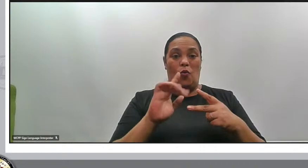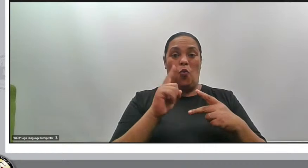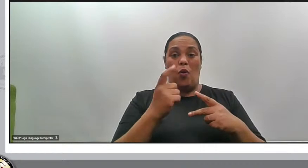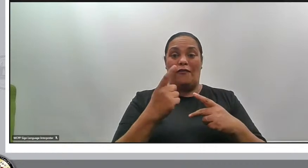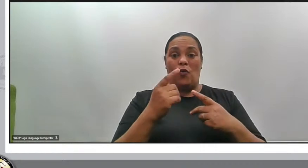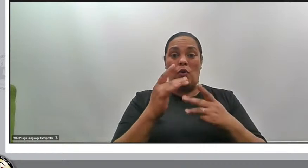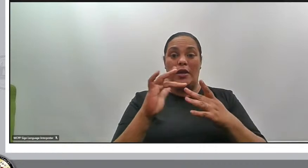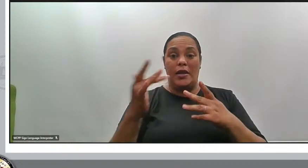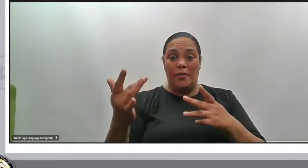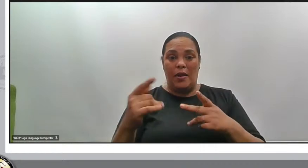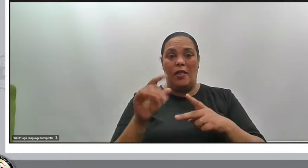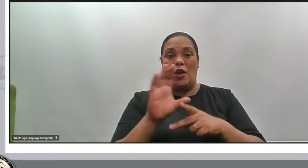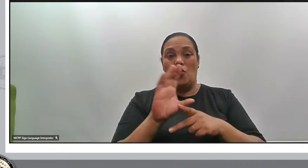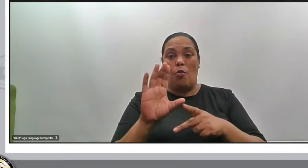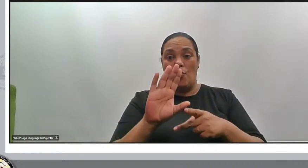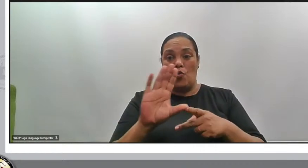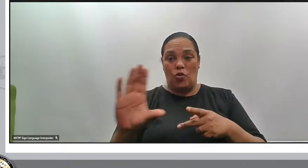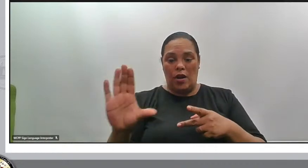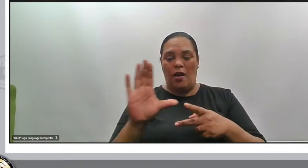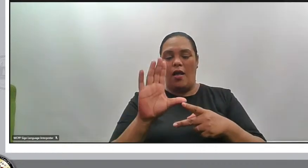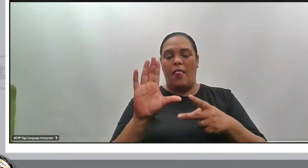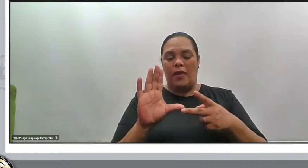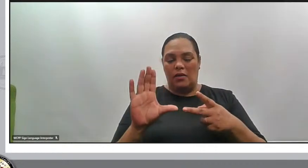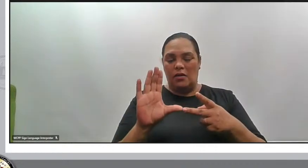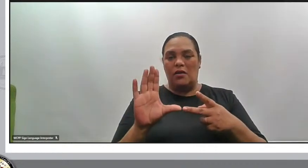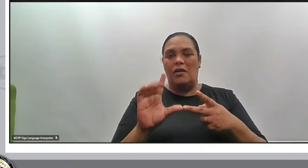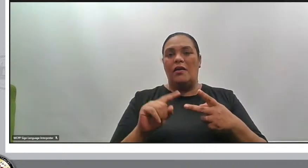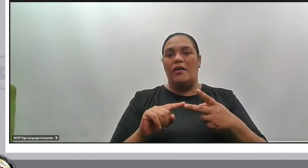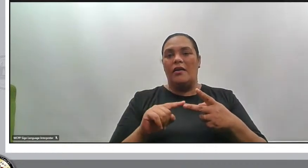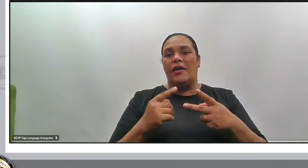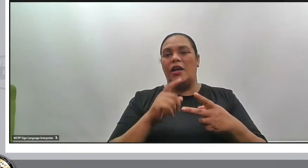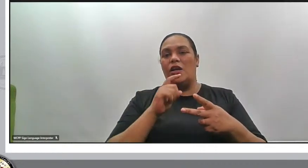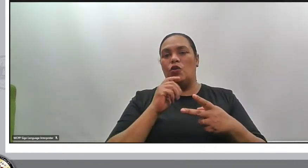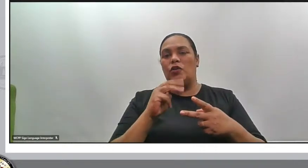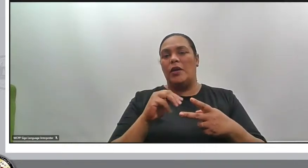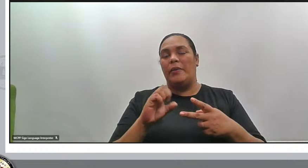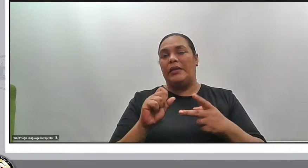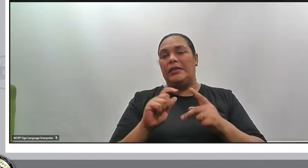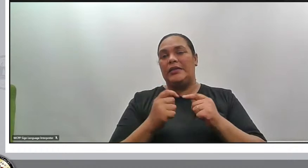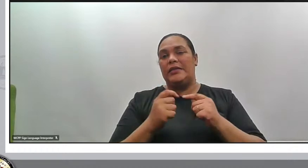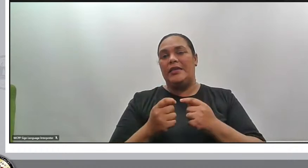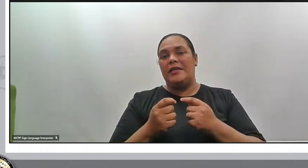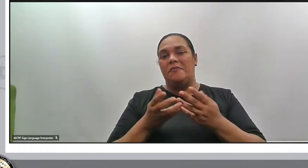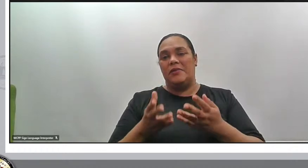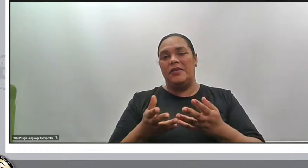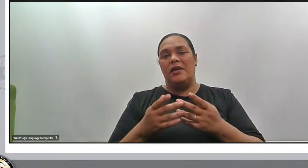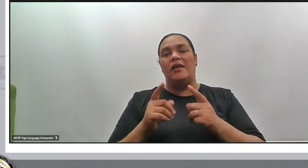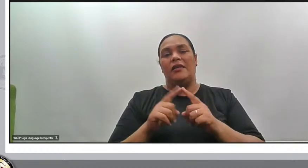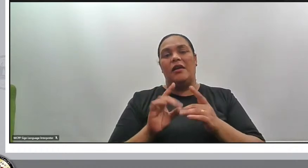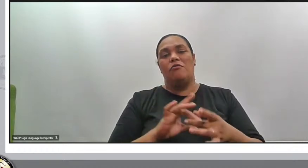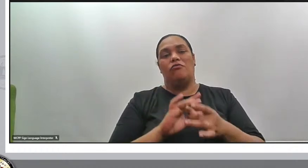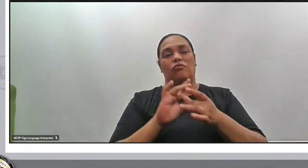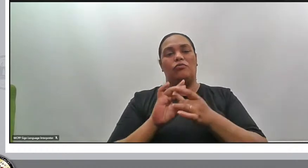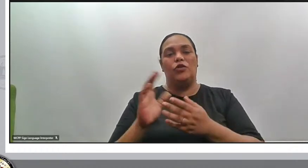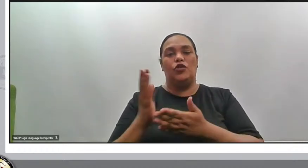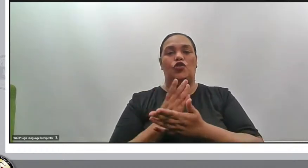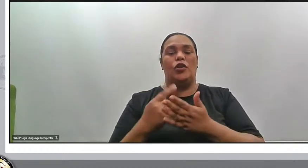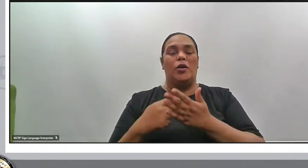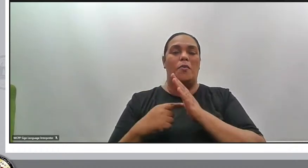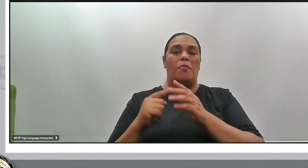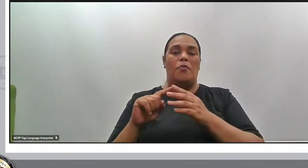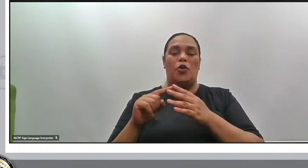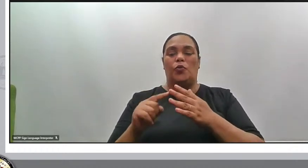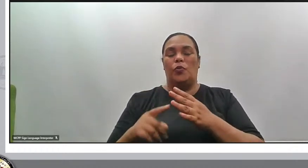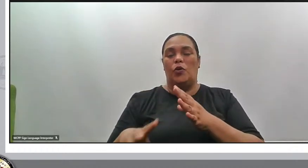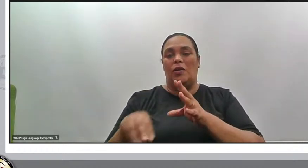and our computers, and then also to be able to use the Microsoft Teams platform and the related SharePoint service that comes with